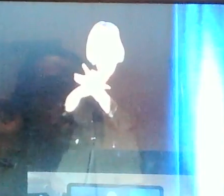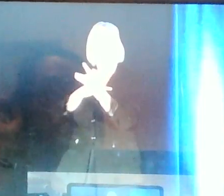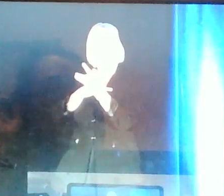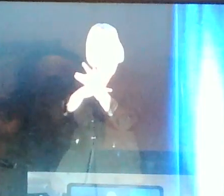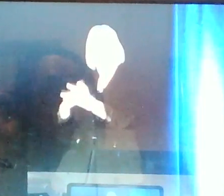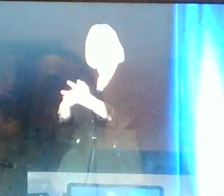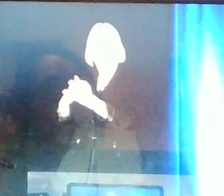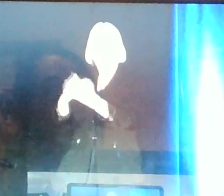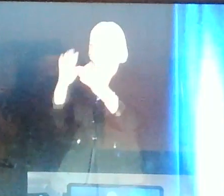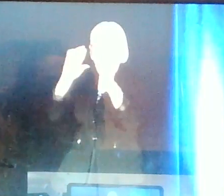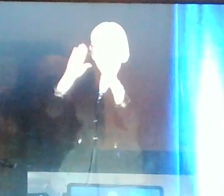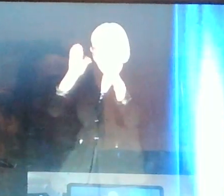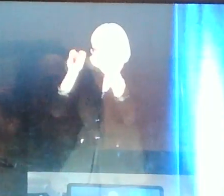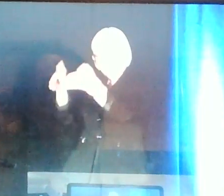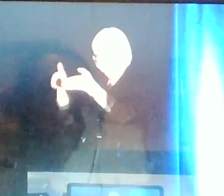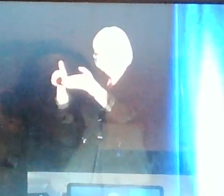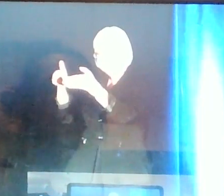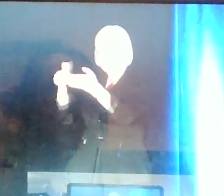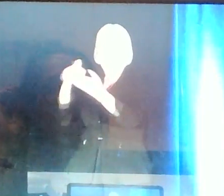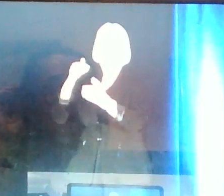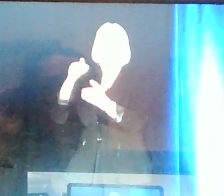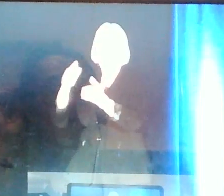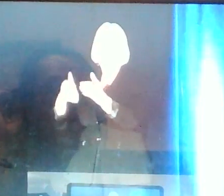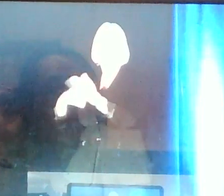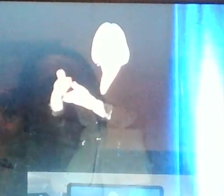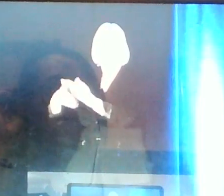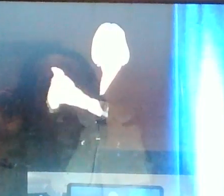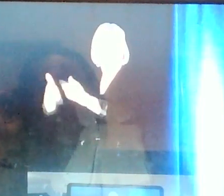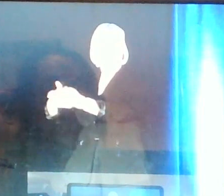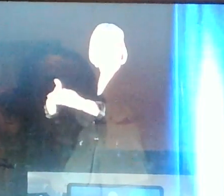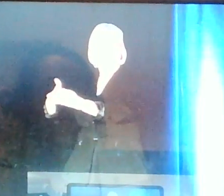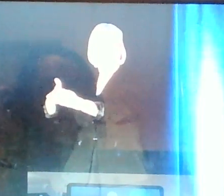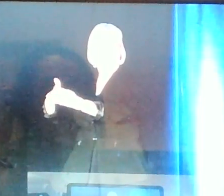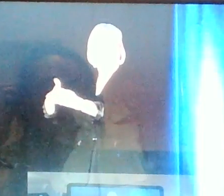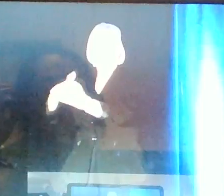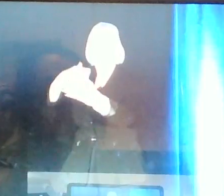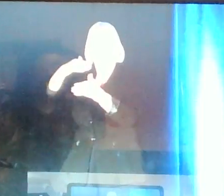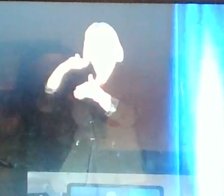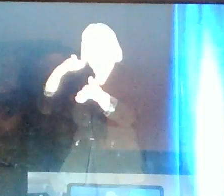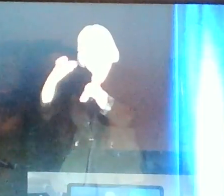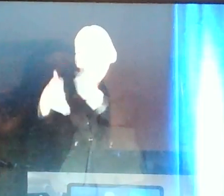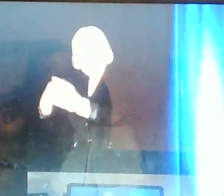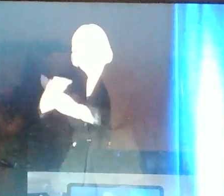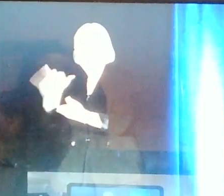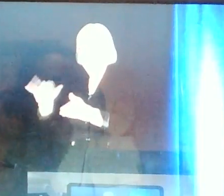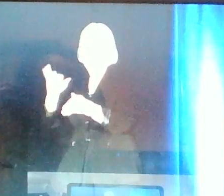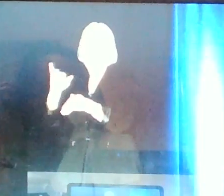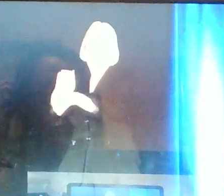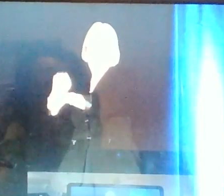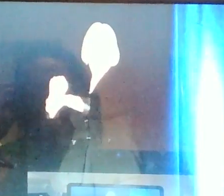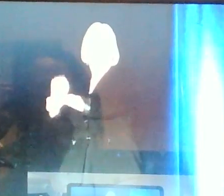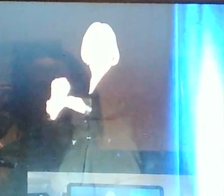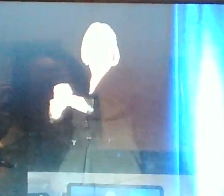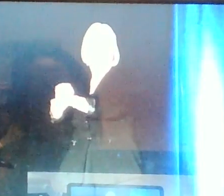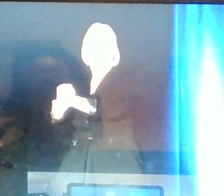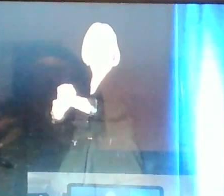For the top experienced people, the very experienced people, they focus on that process and